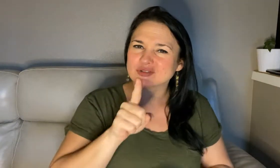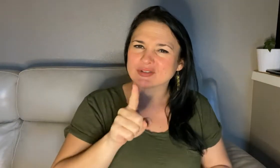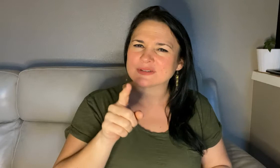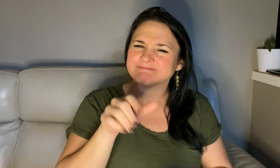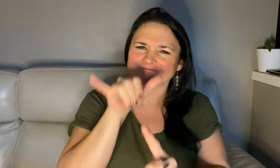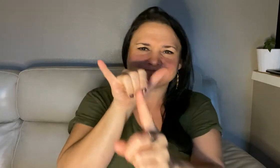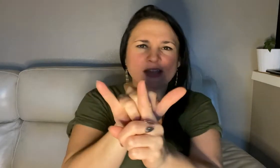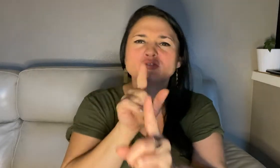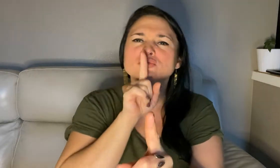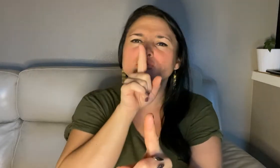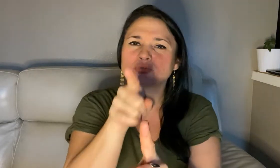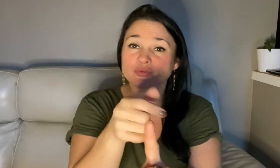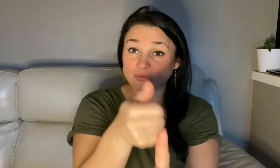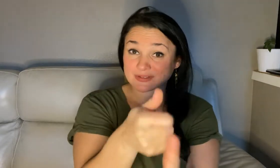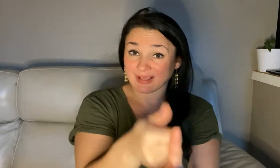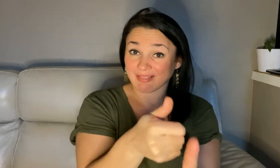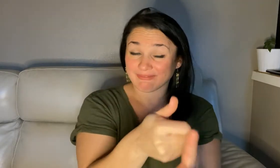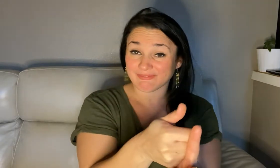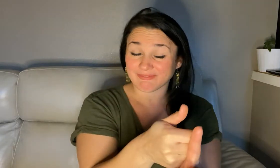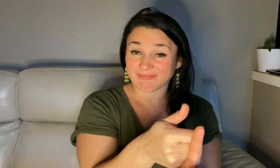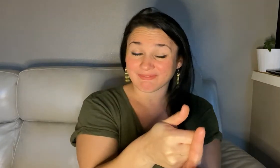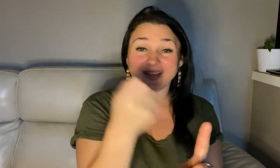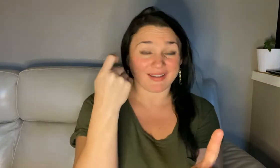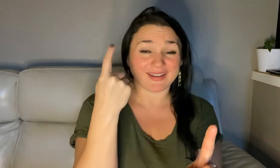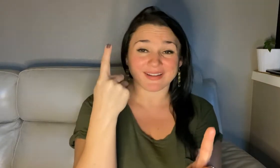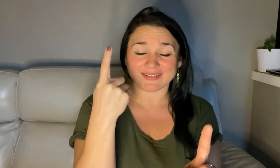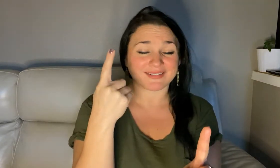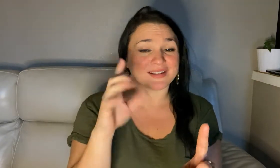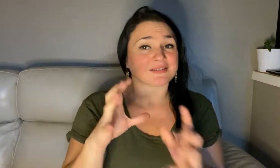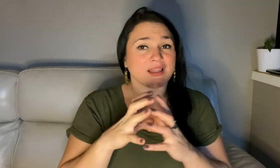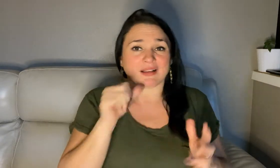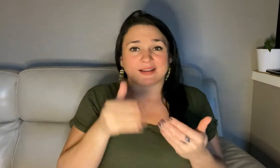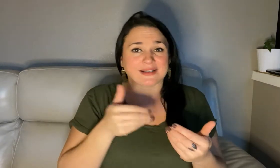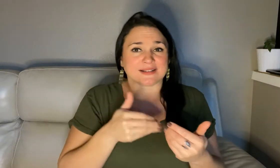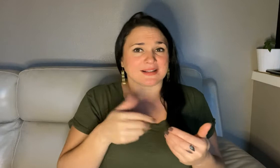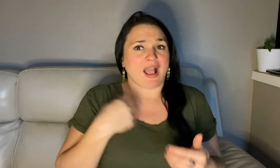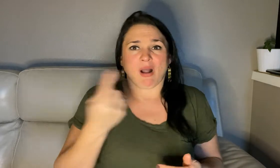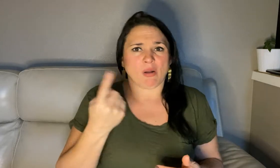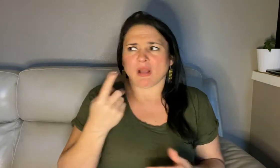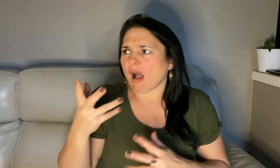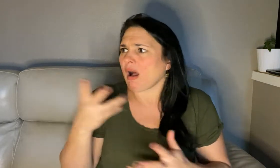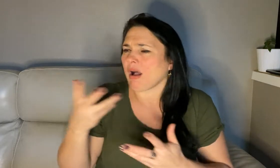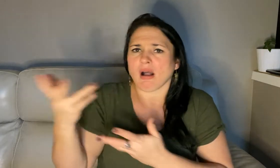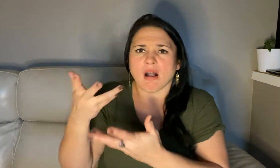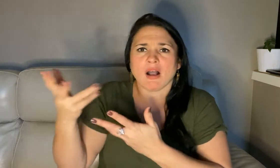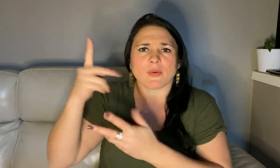to be true to ourselves. And I know it's not easy. I'm always kind of like catering to people and following